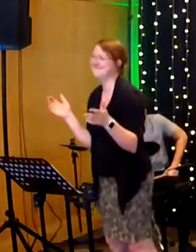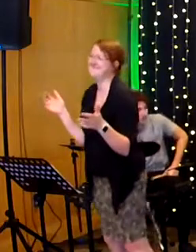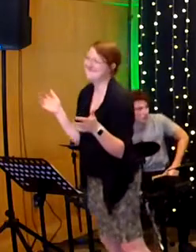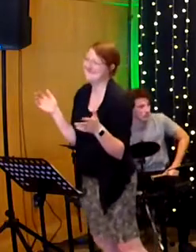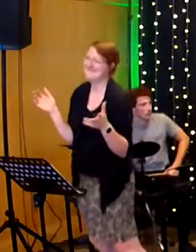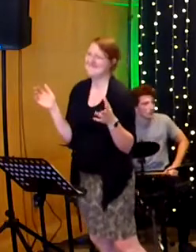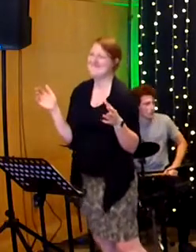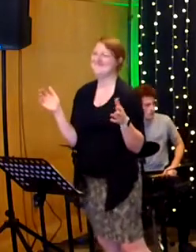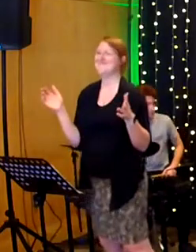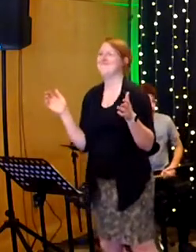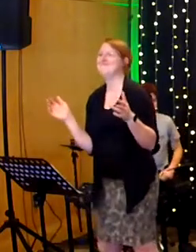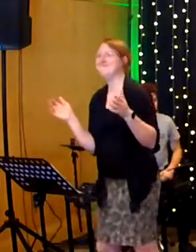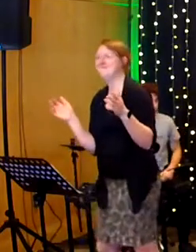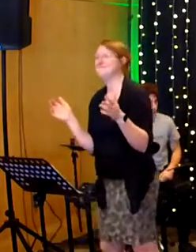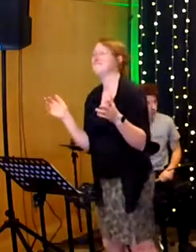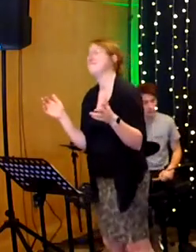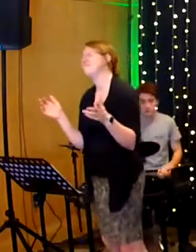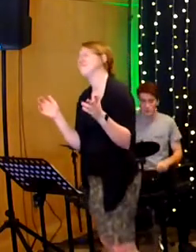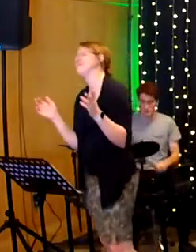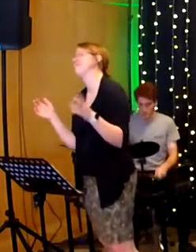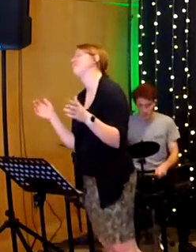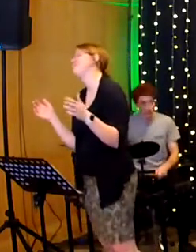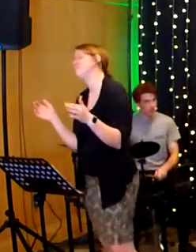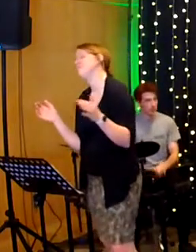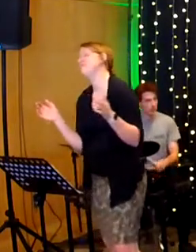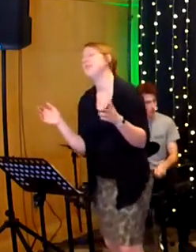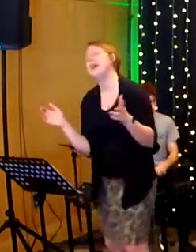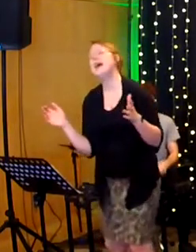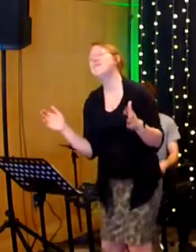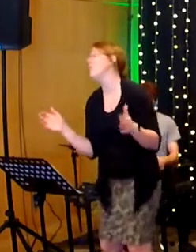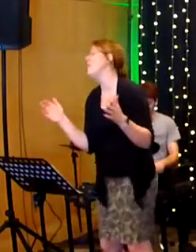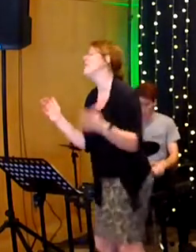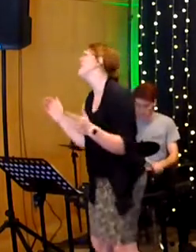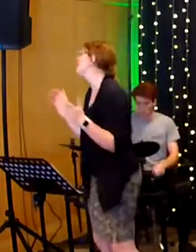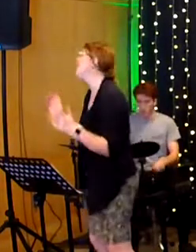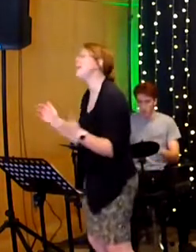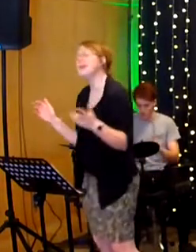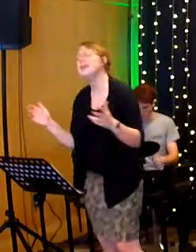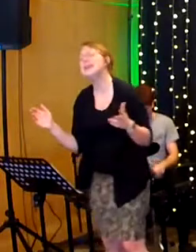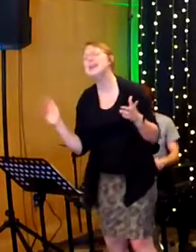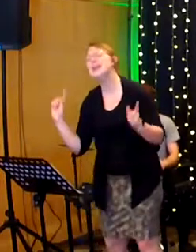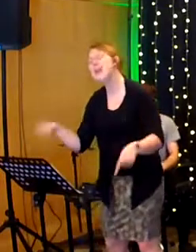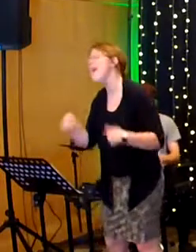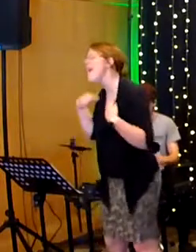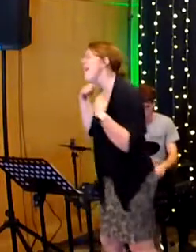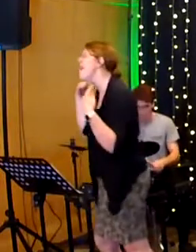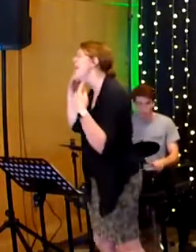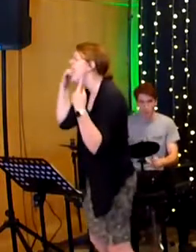For a minute.